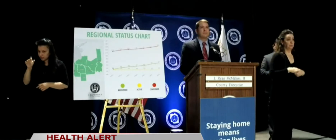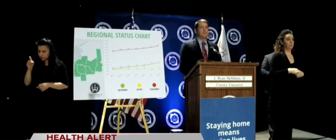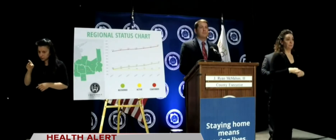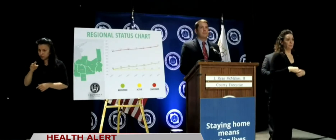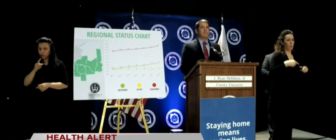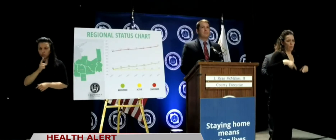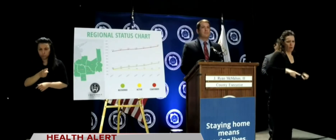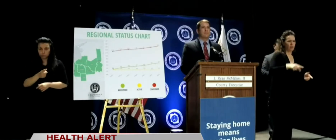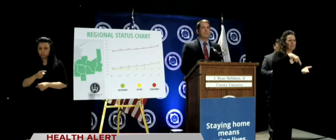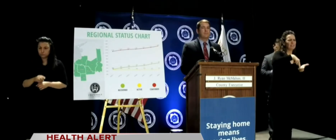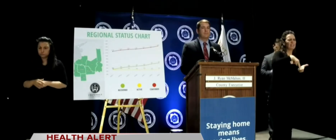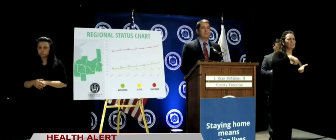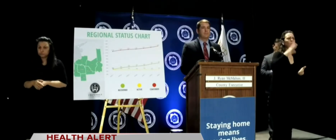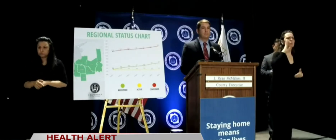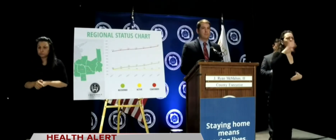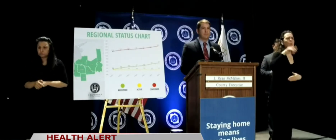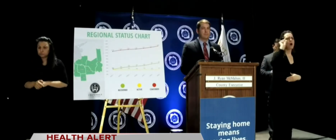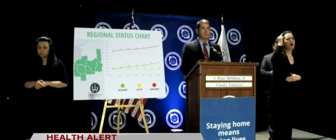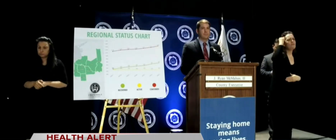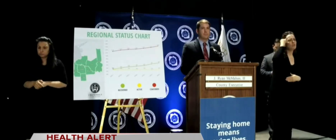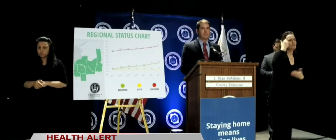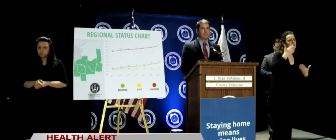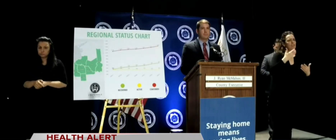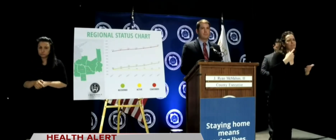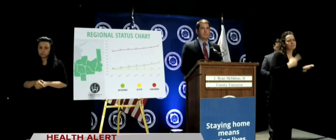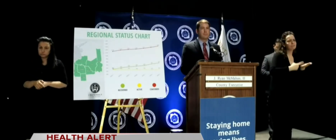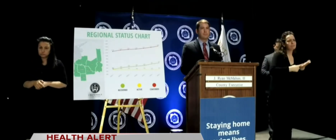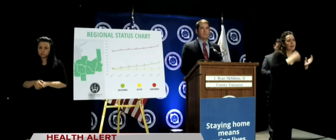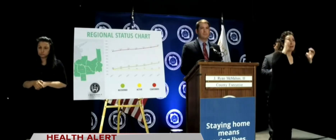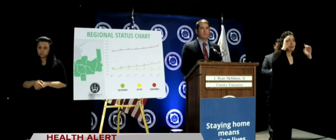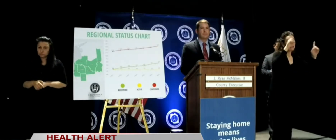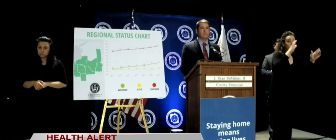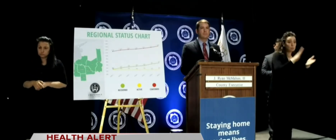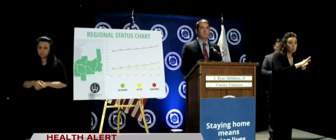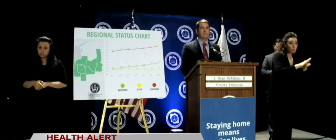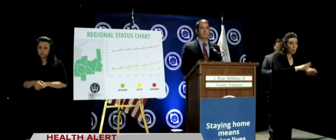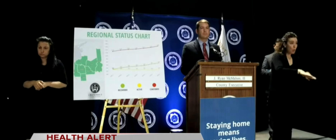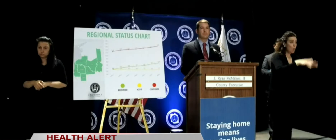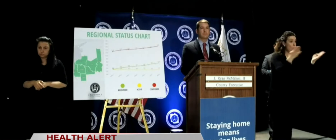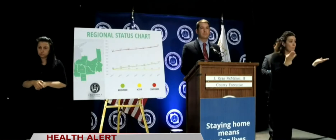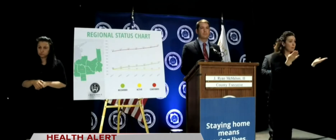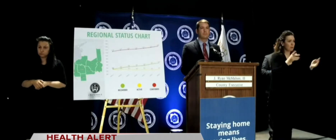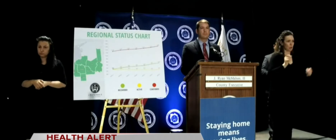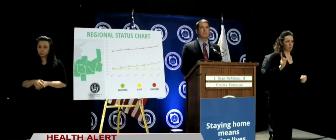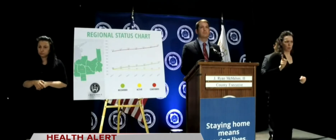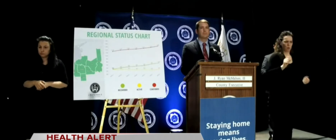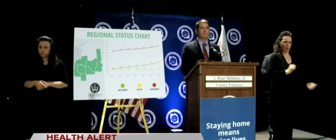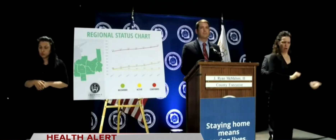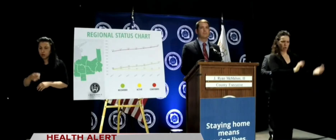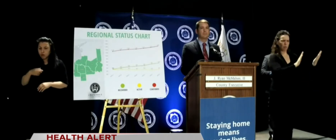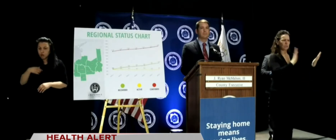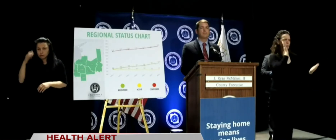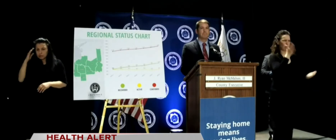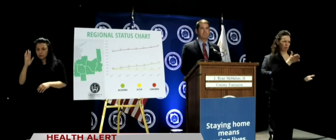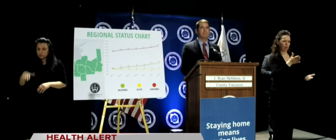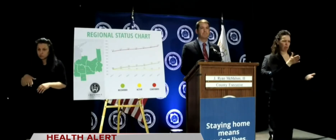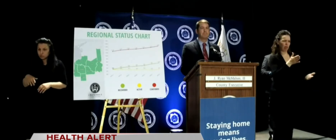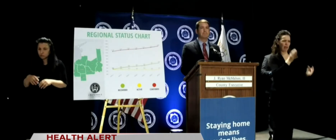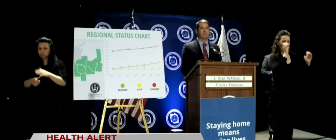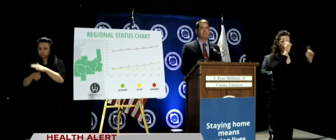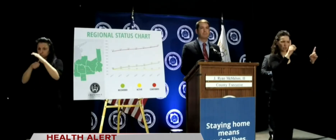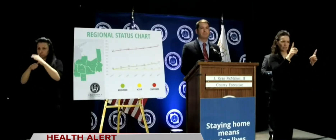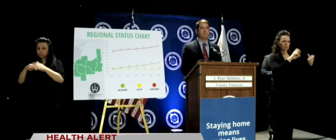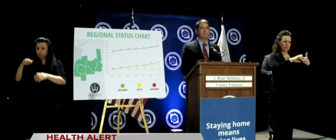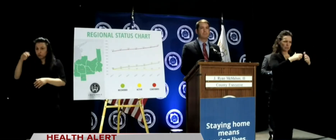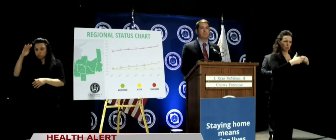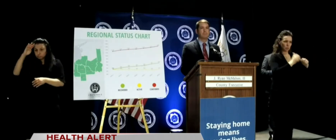has oversight on education and when schools can reopen, but I know you're going to address some of this, some education topics tomorrow. Do